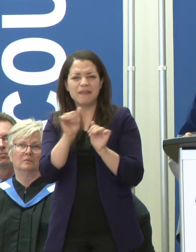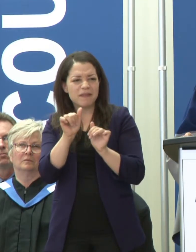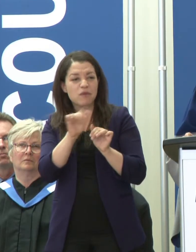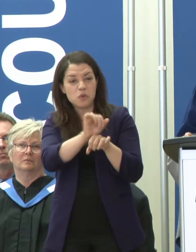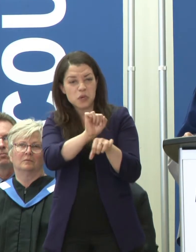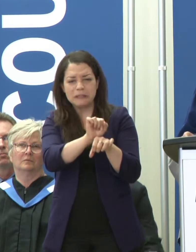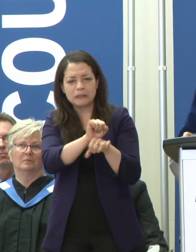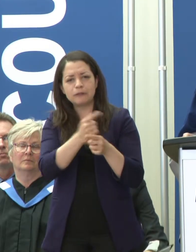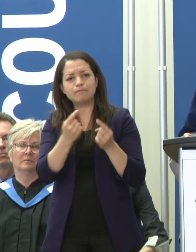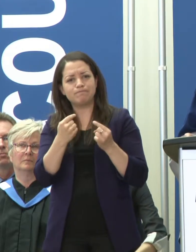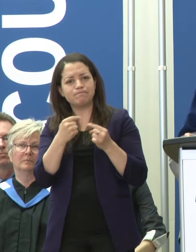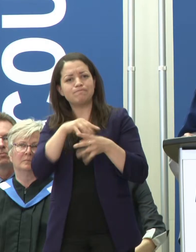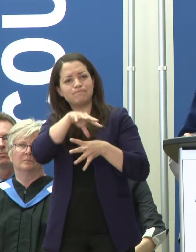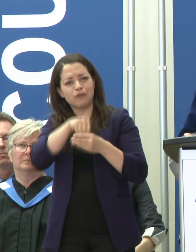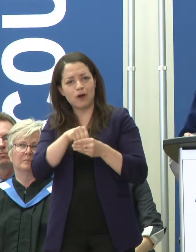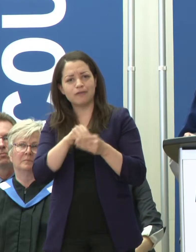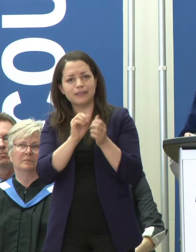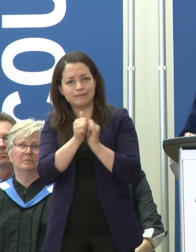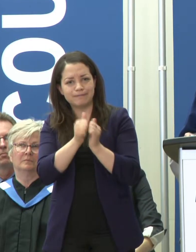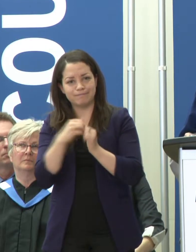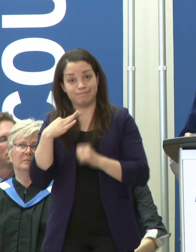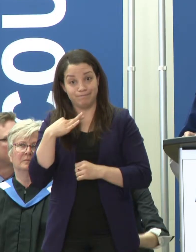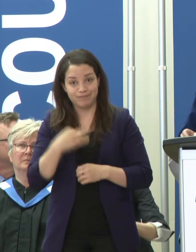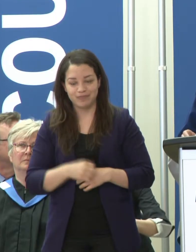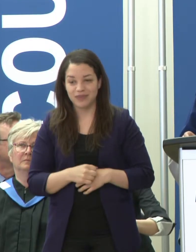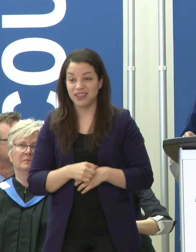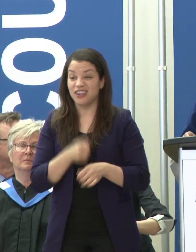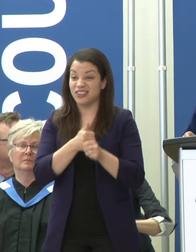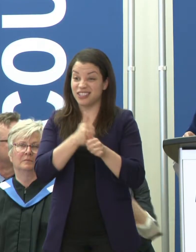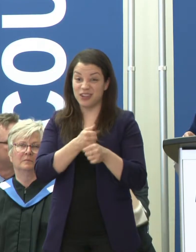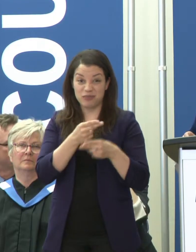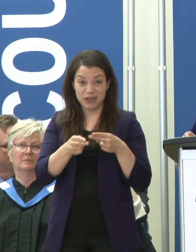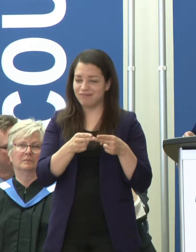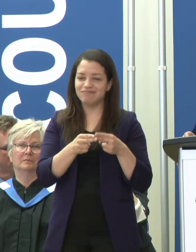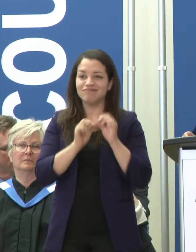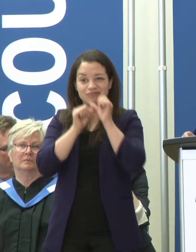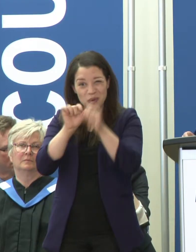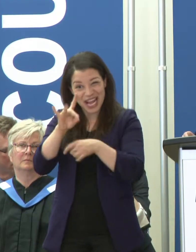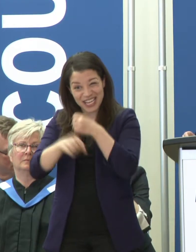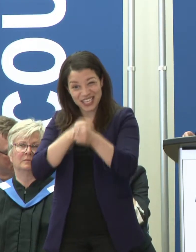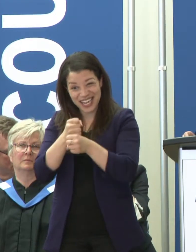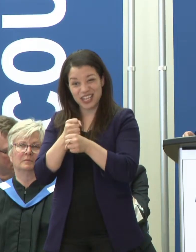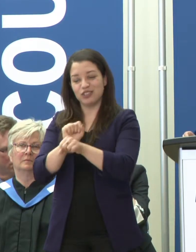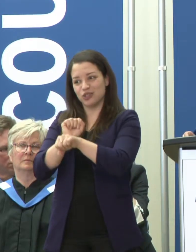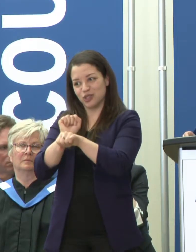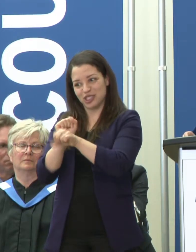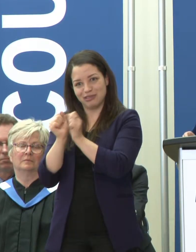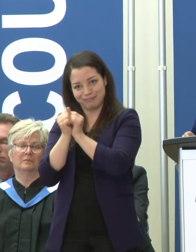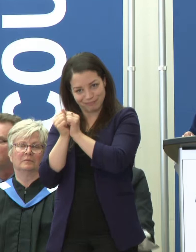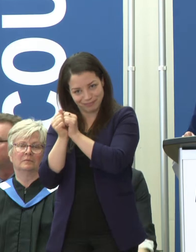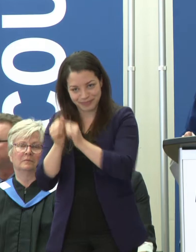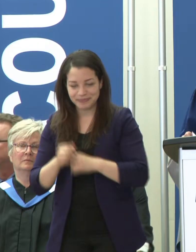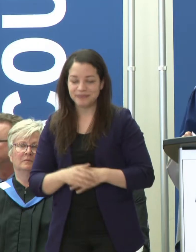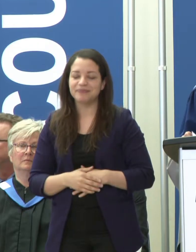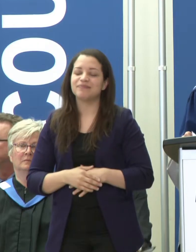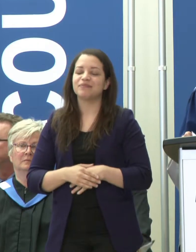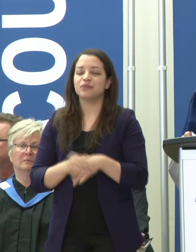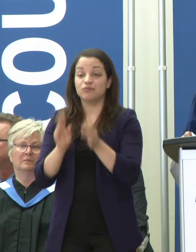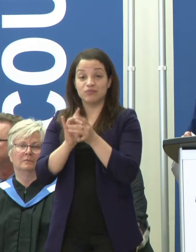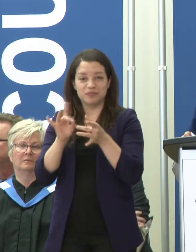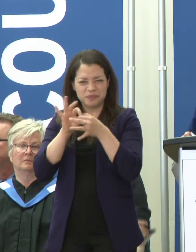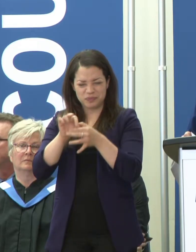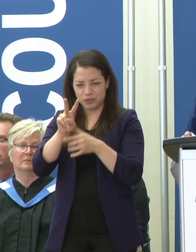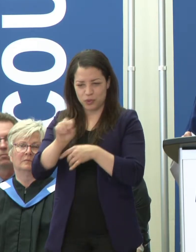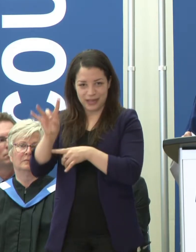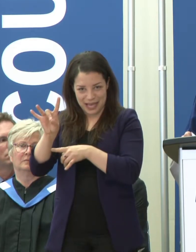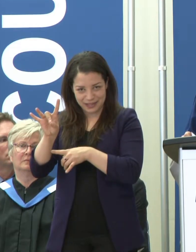with him for the entire 8 years that he was in office. And she told us a story that back in 2008, when Obama was first campaigning